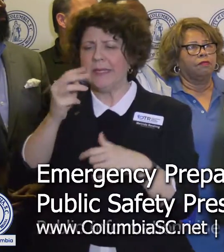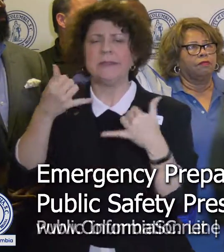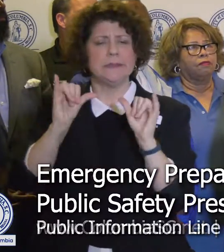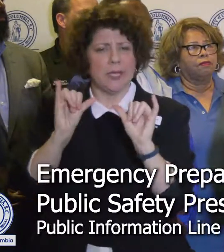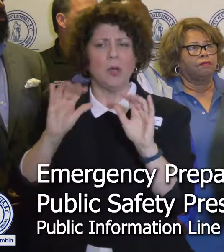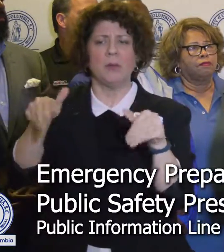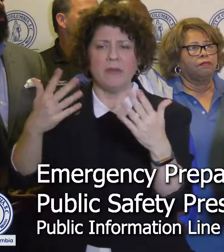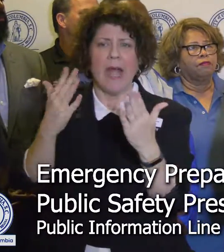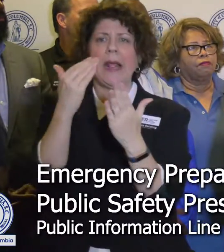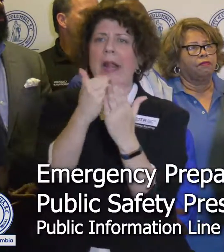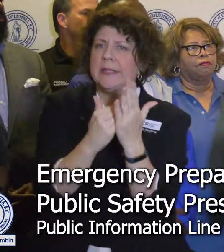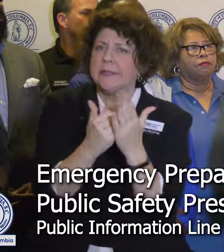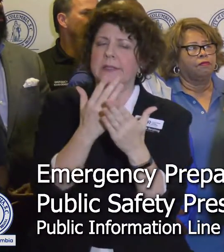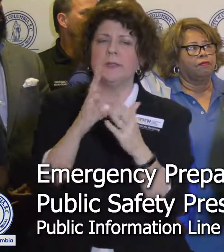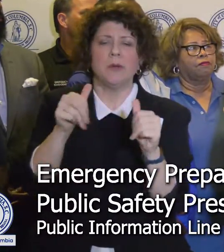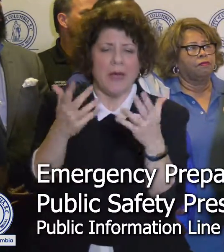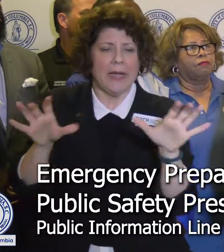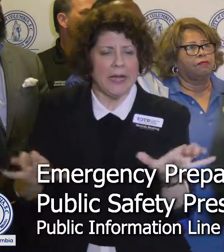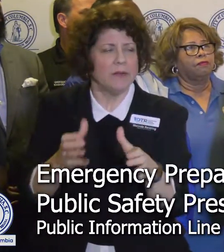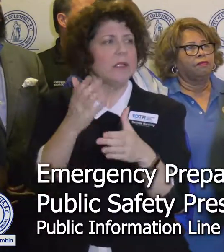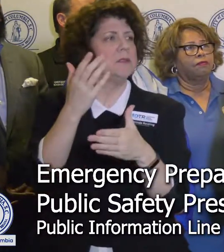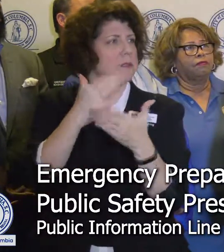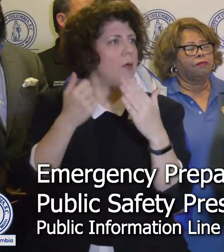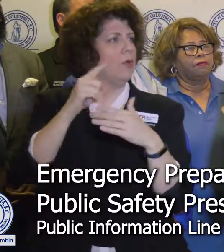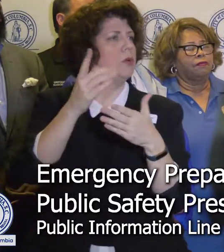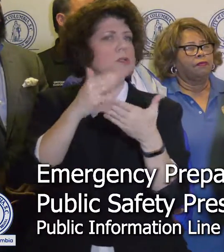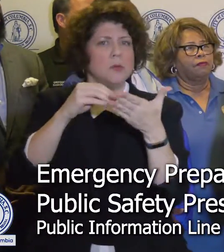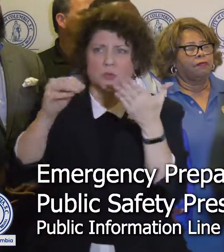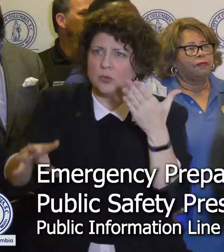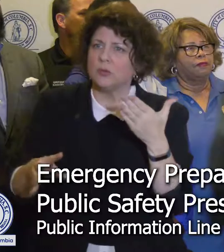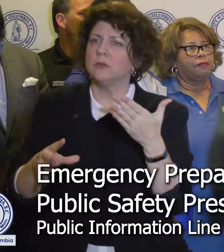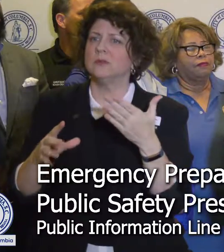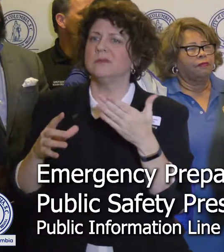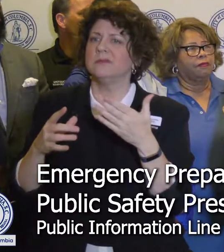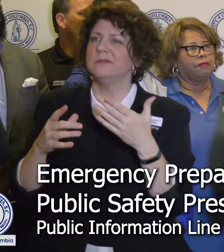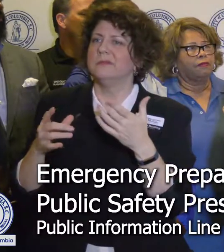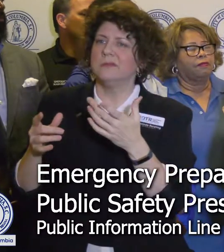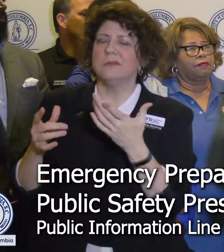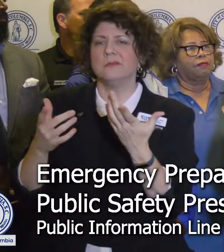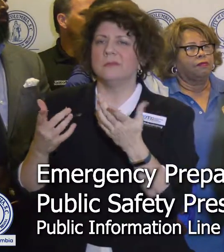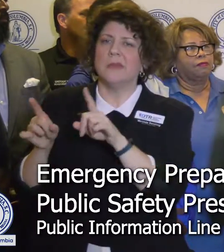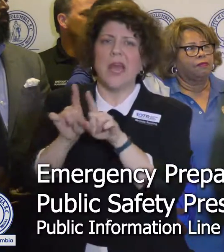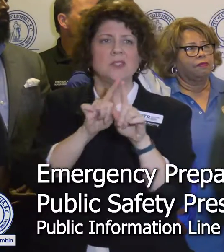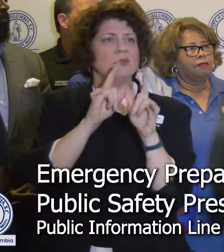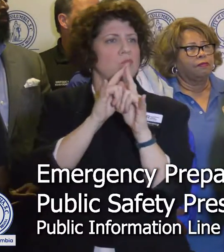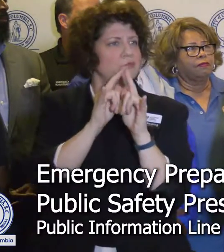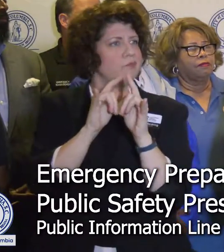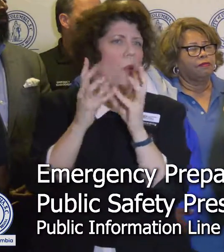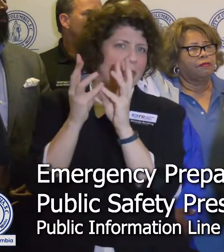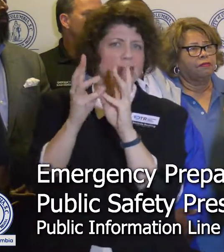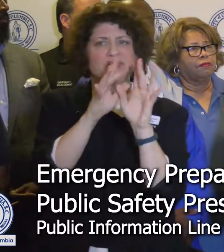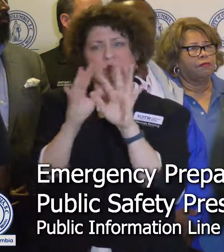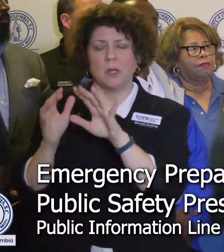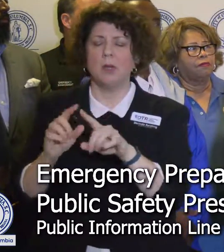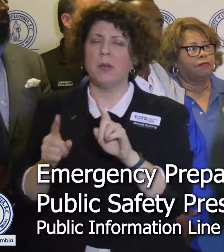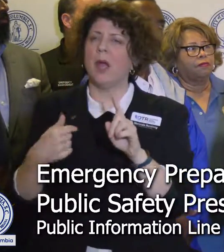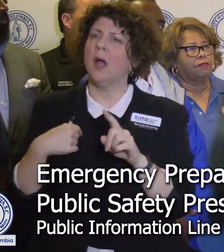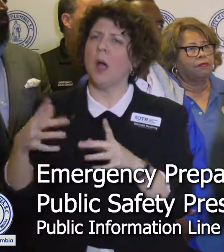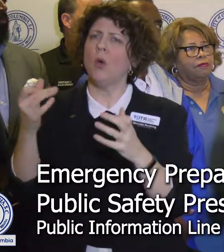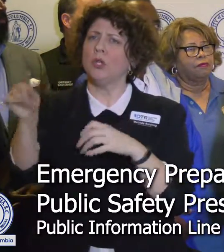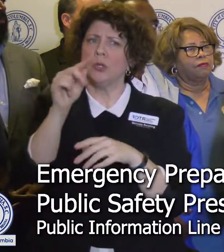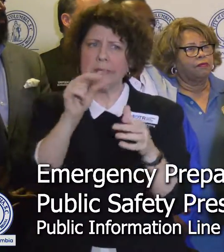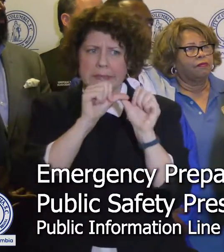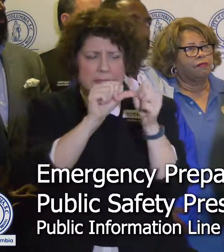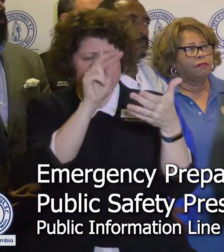lessons and activities for students as we go through this time. And again, monitor the website and